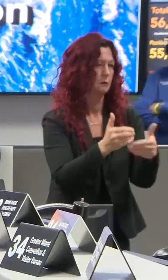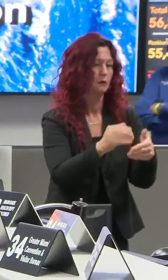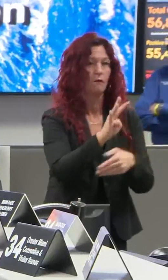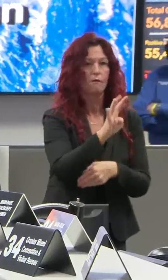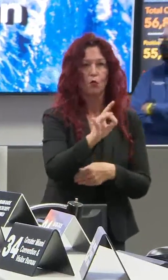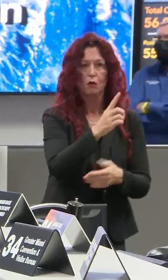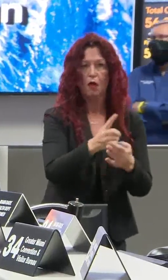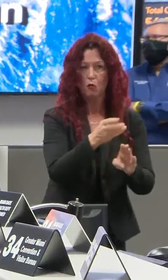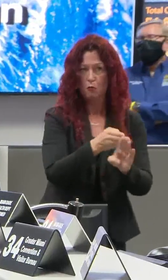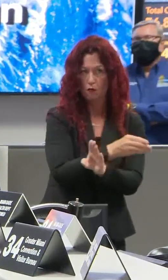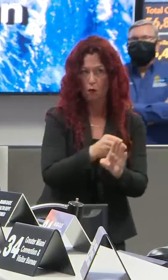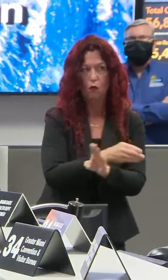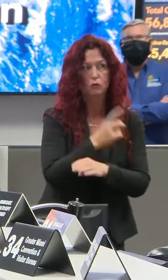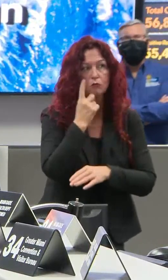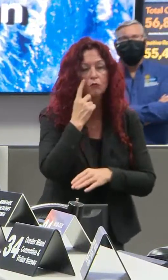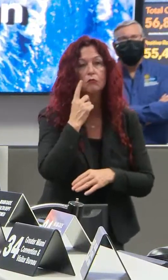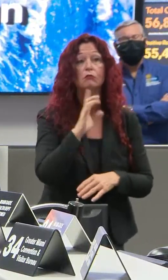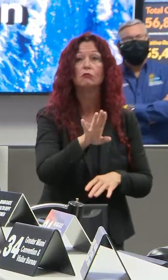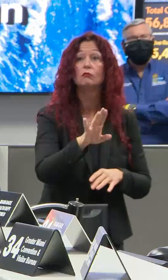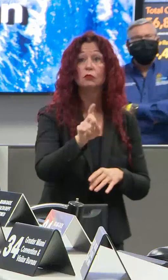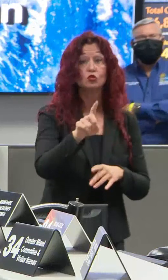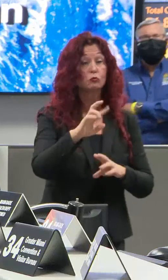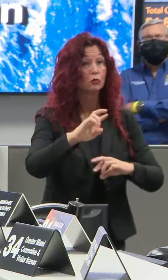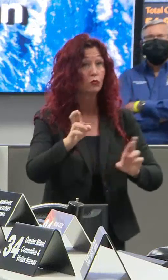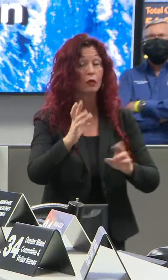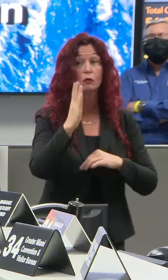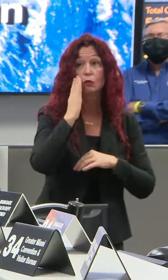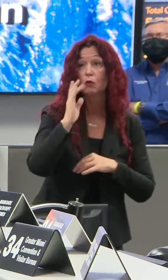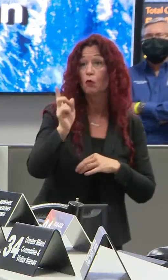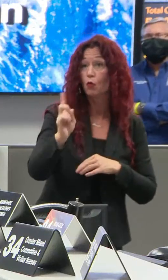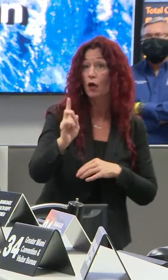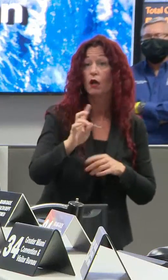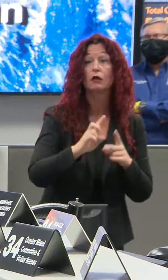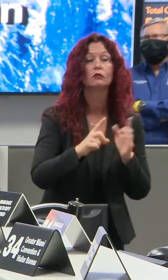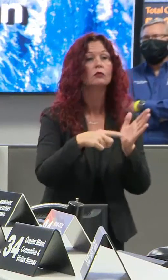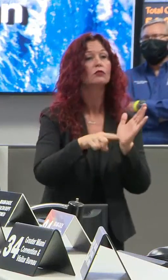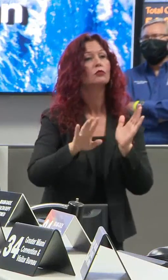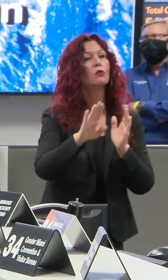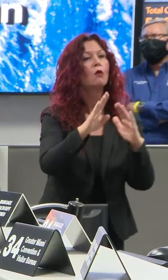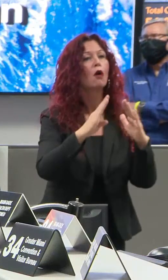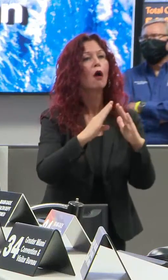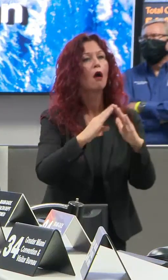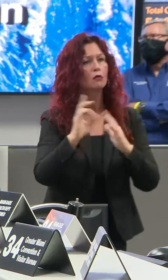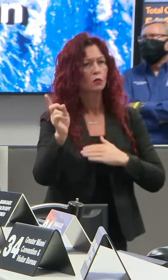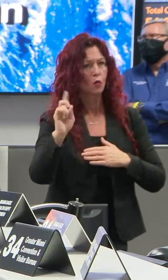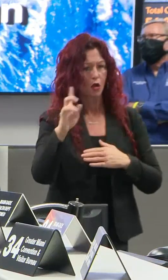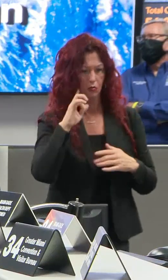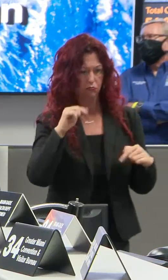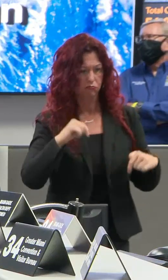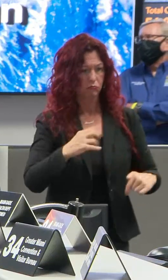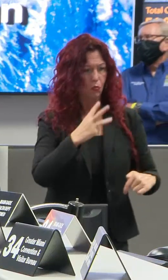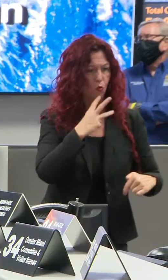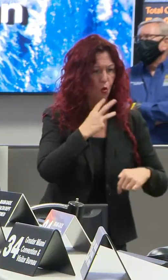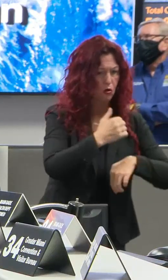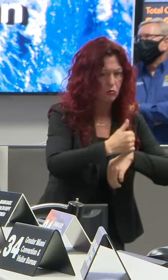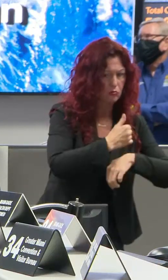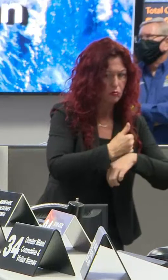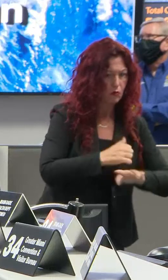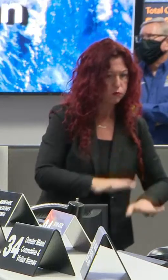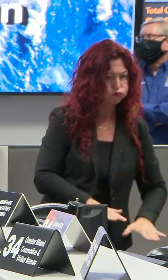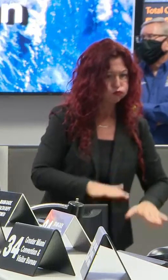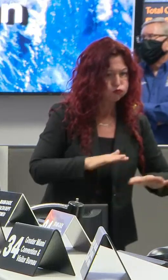know. Where if you're located, if you're going to need to evacuate, you should always have an evacuation